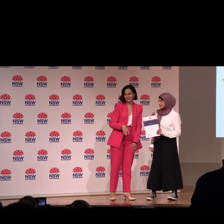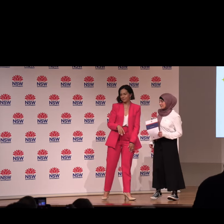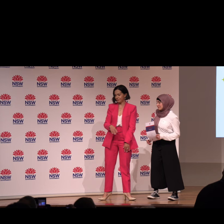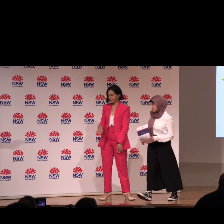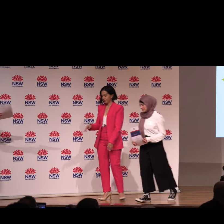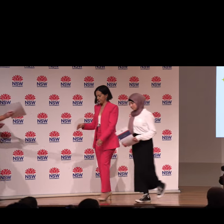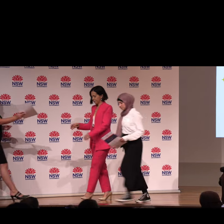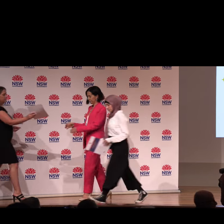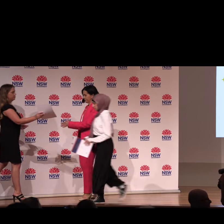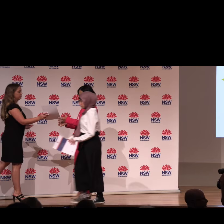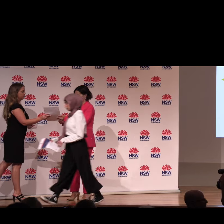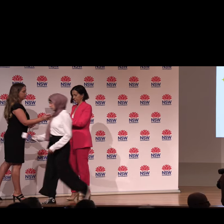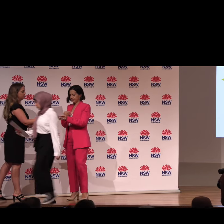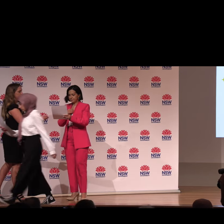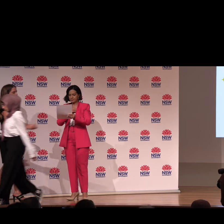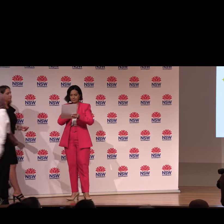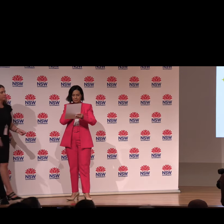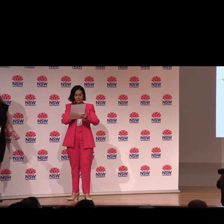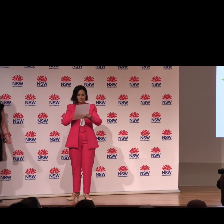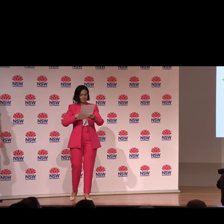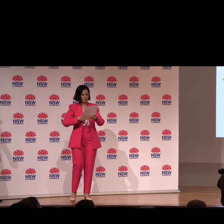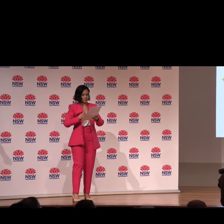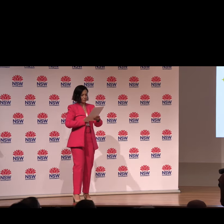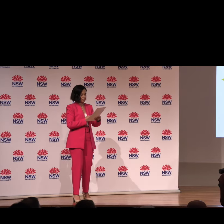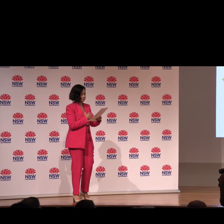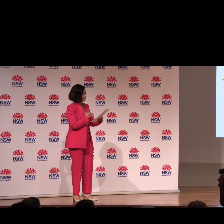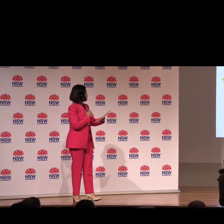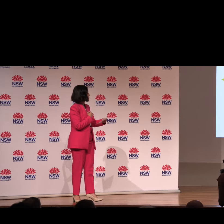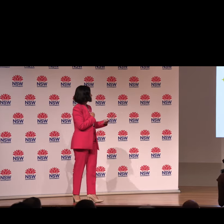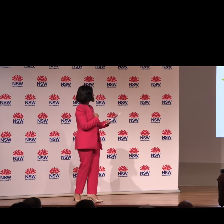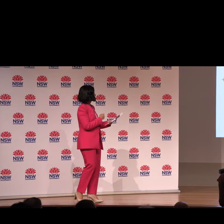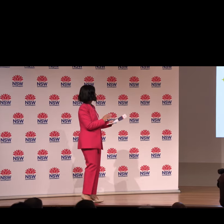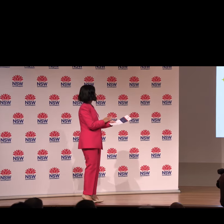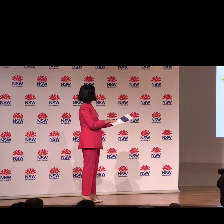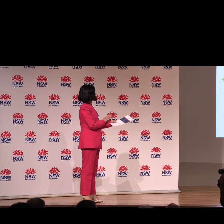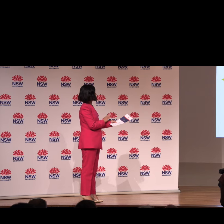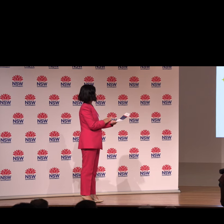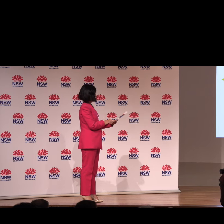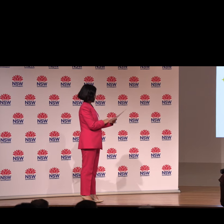In economics, Hugh Mackenzie Latimer, Knox Grammar School.